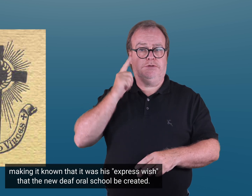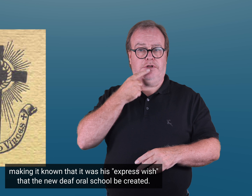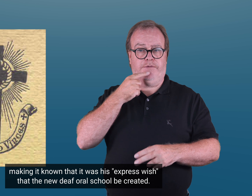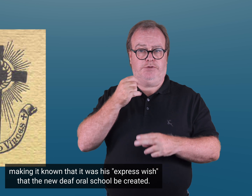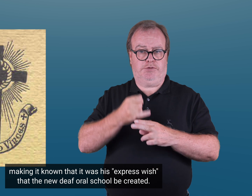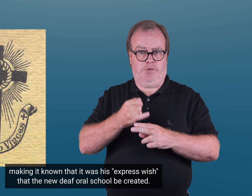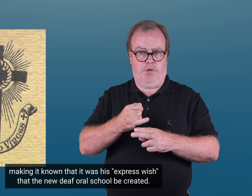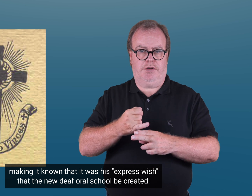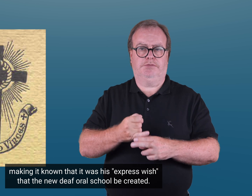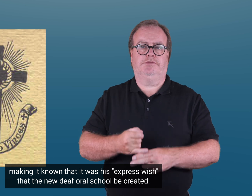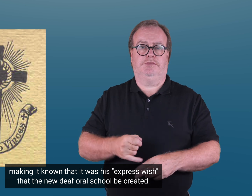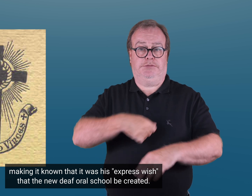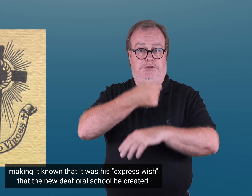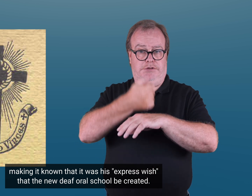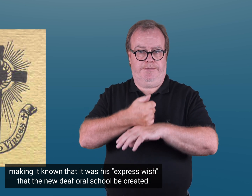deaf oral school be created.